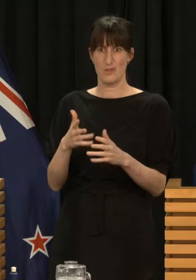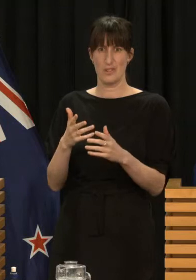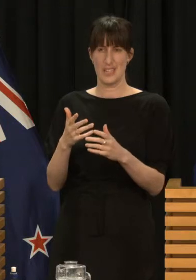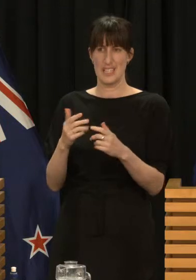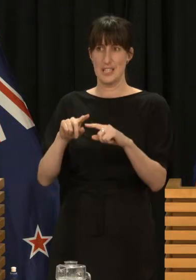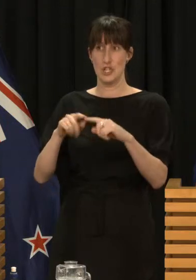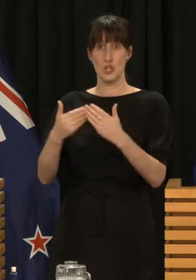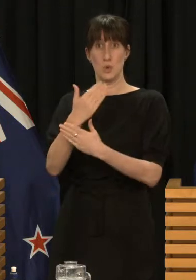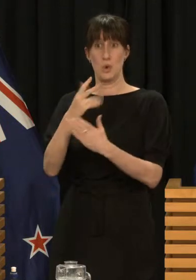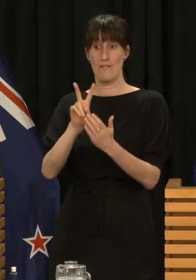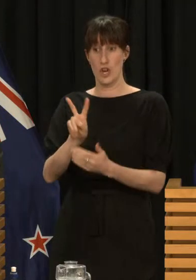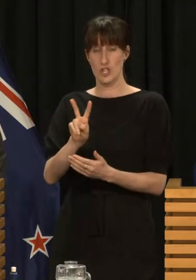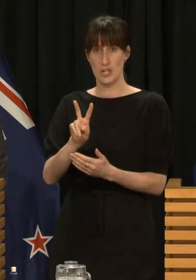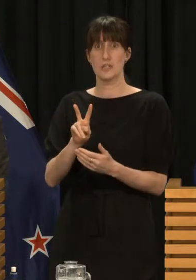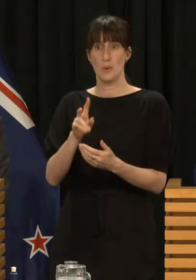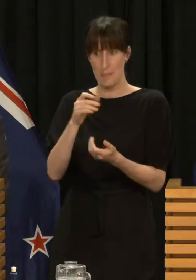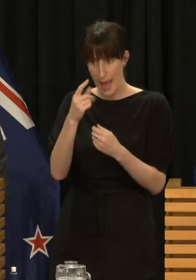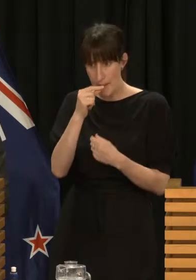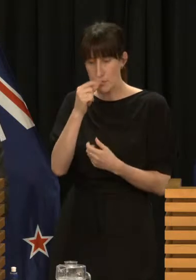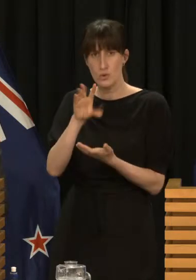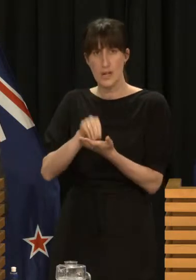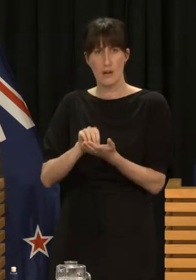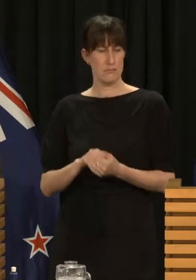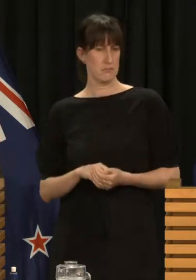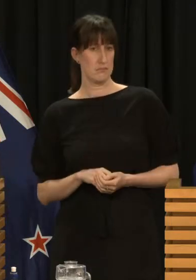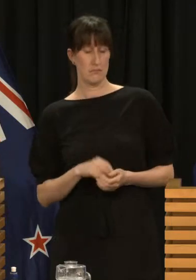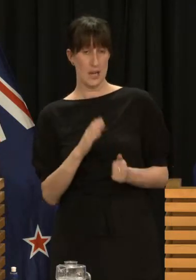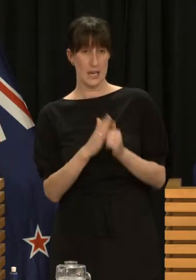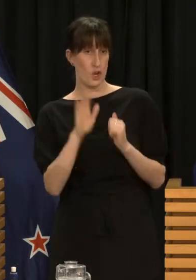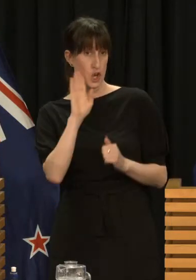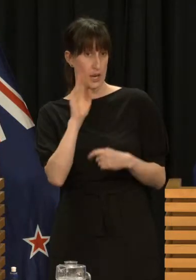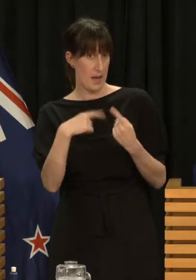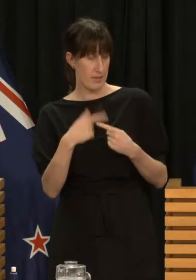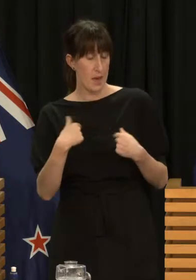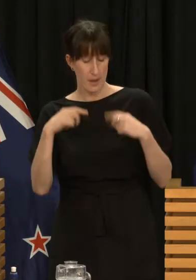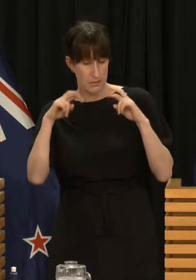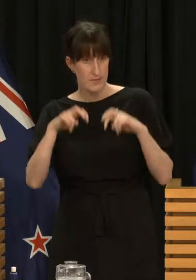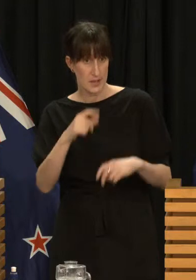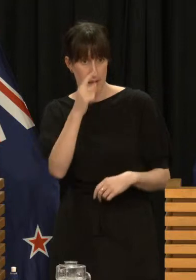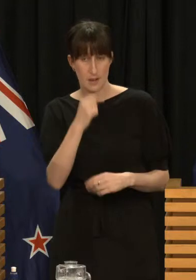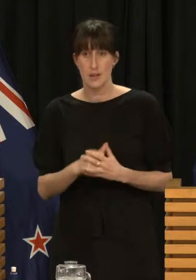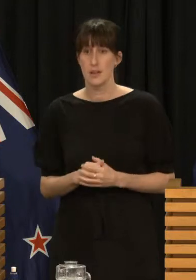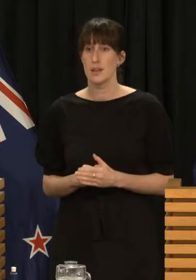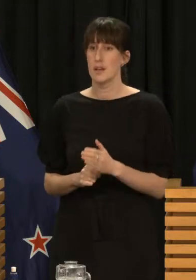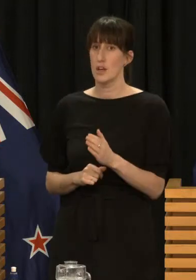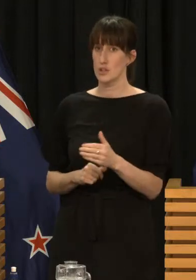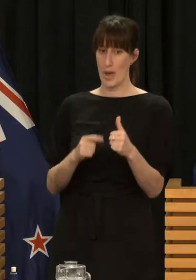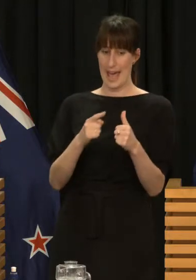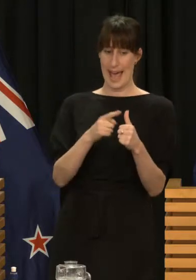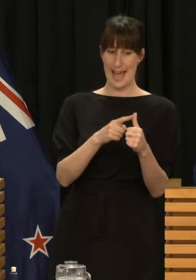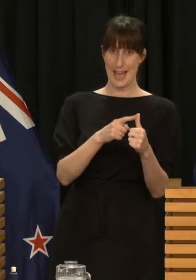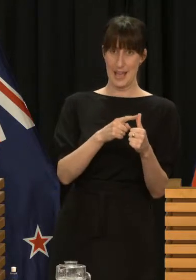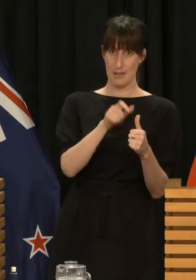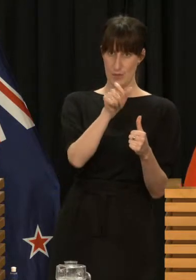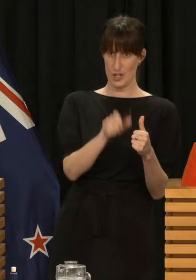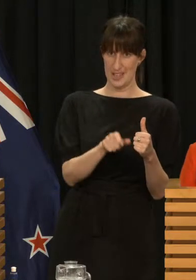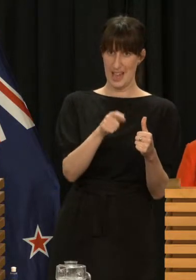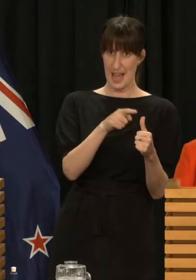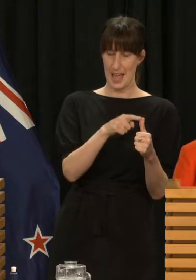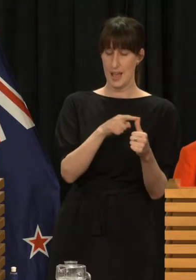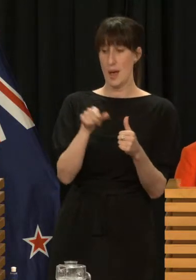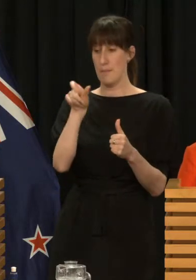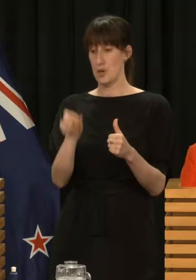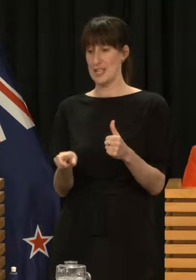happy to look into that one. When you look at the transmission between case A and case D here, we'd be looking at transmission in the middle, in the heart of the most